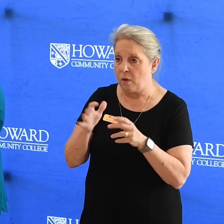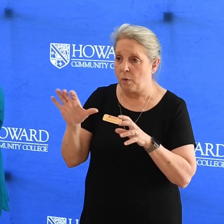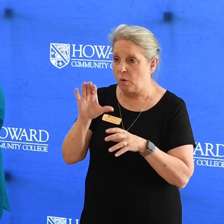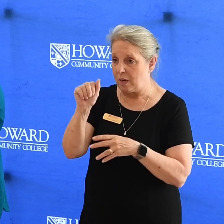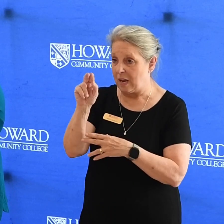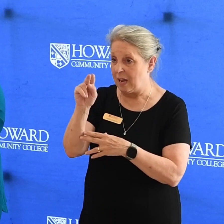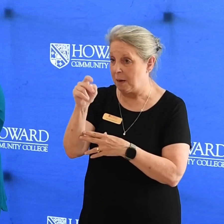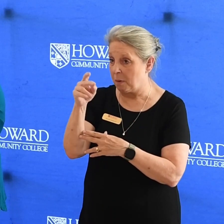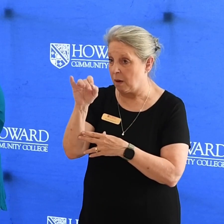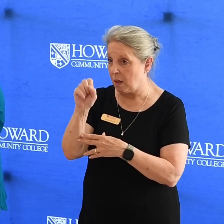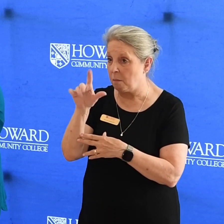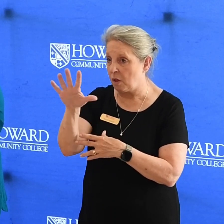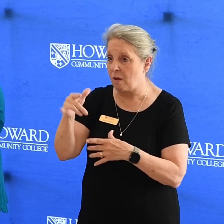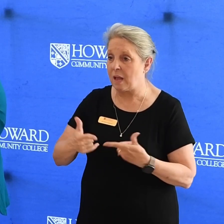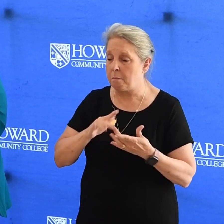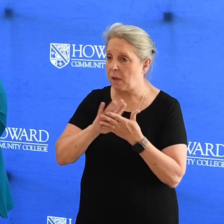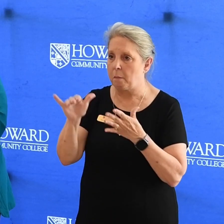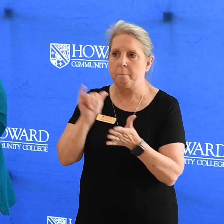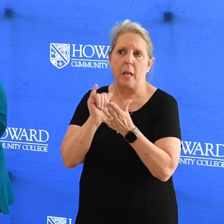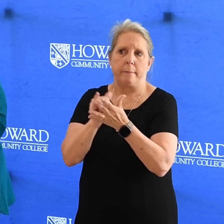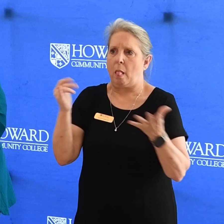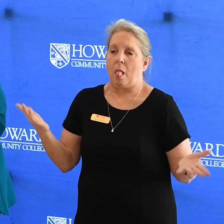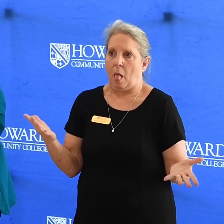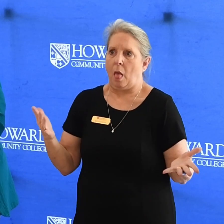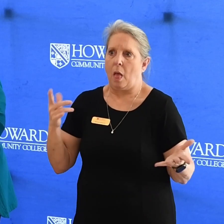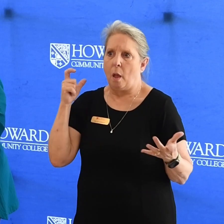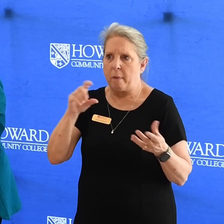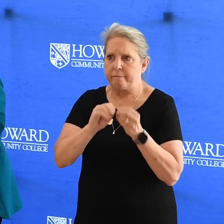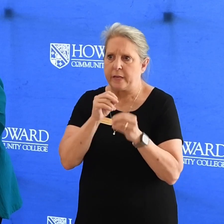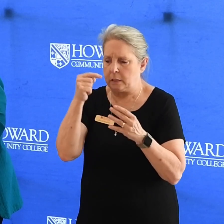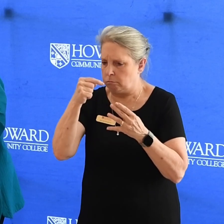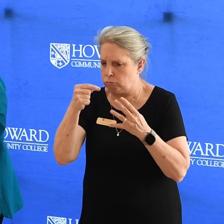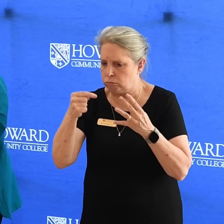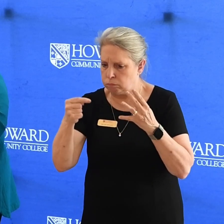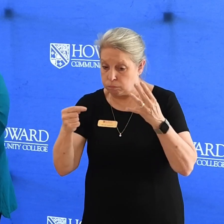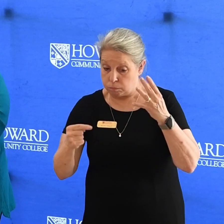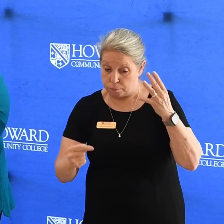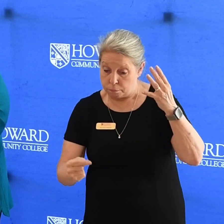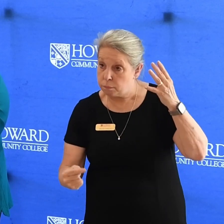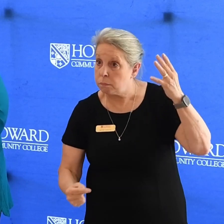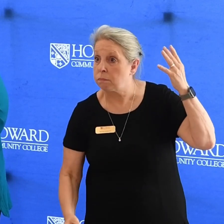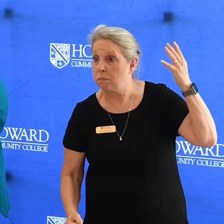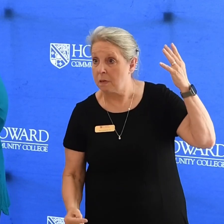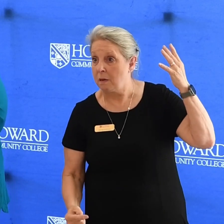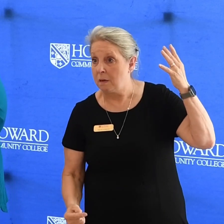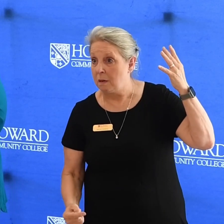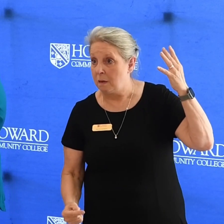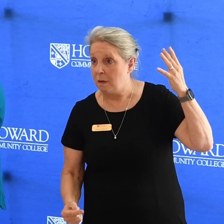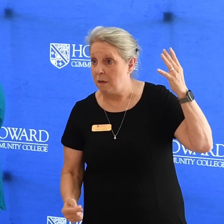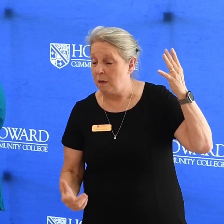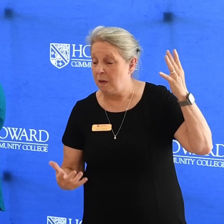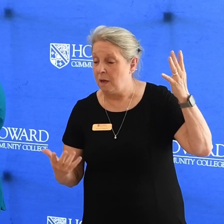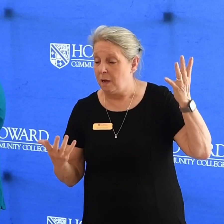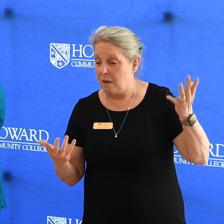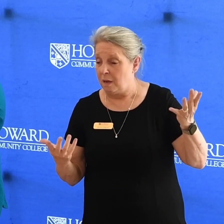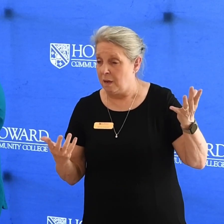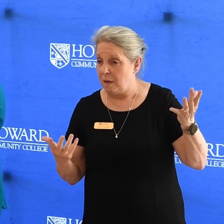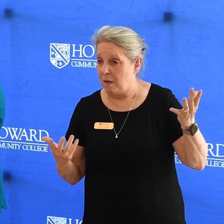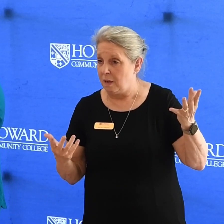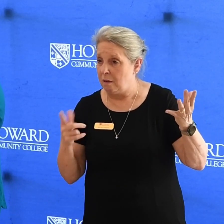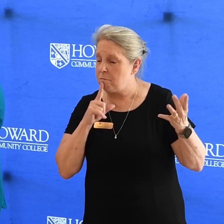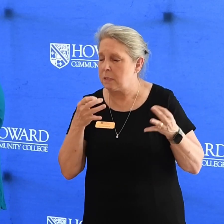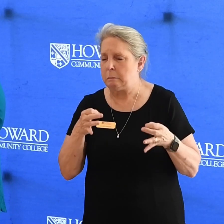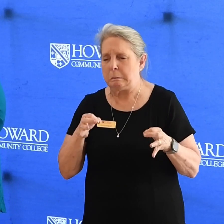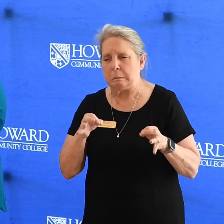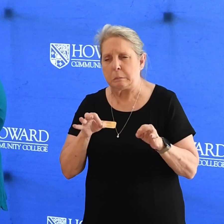Annapolis are making their lives impossible and what we need to fix. And it's such an